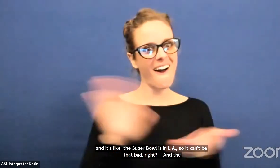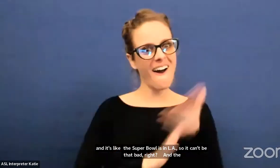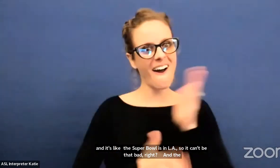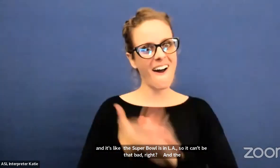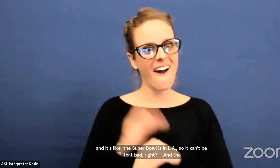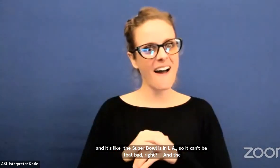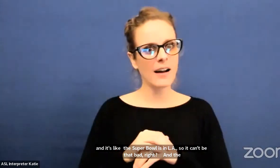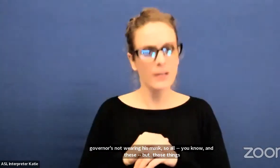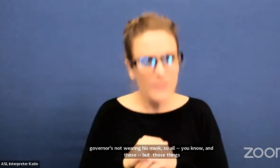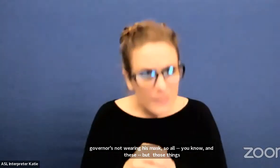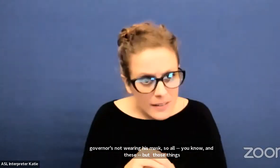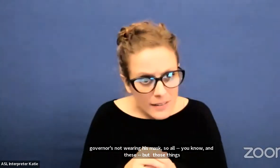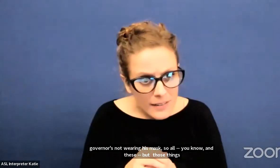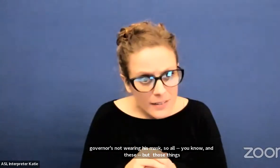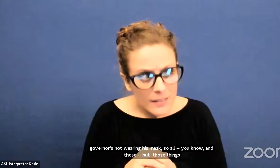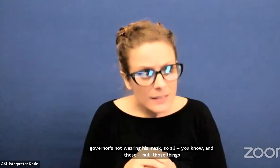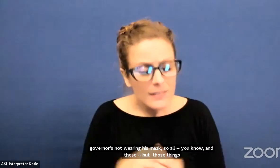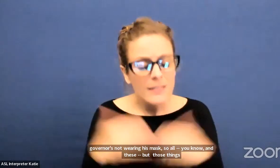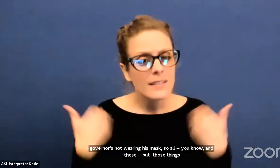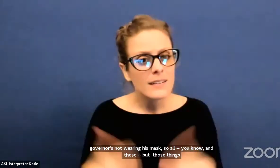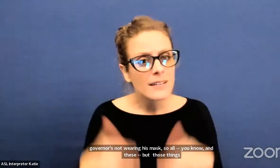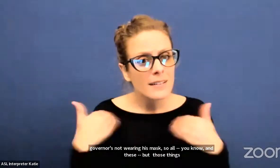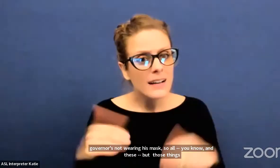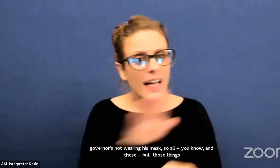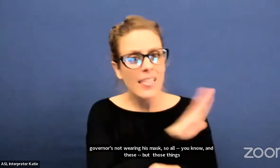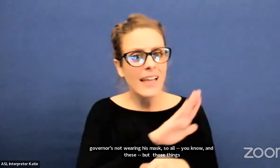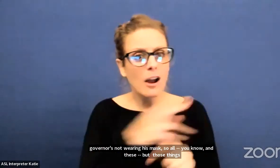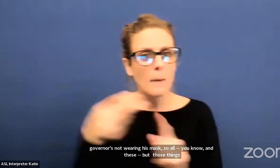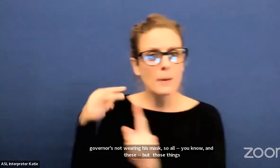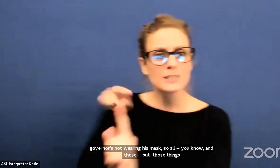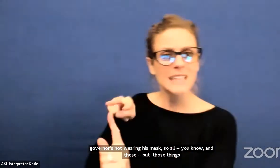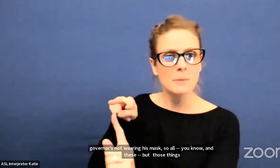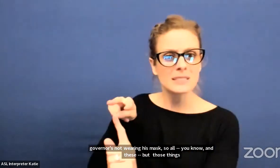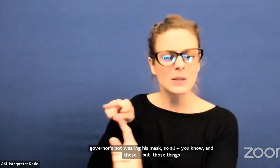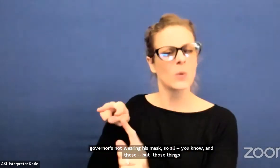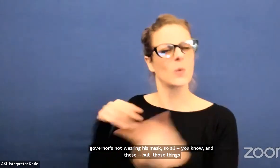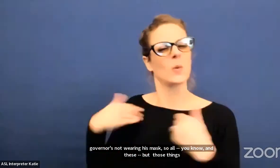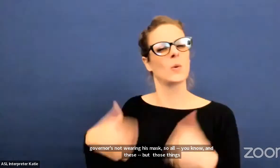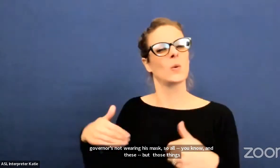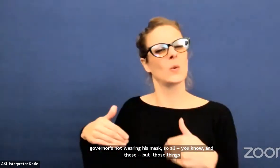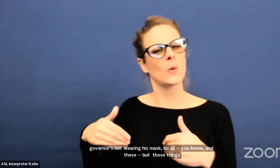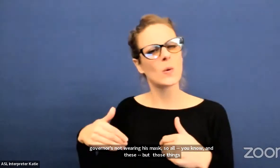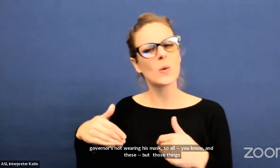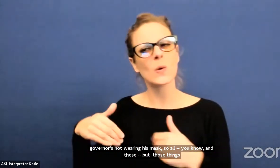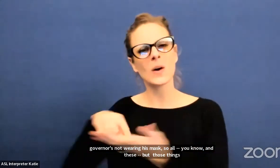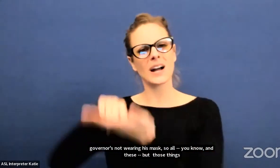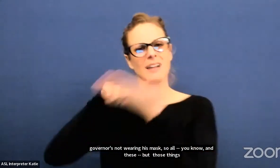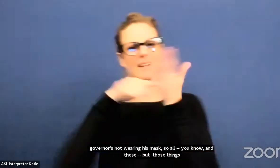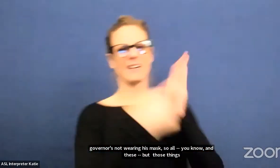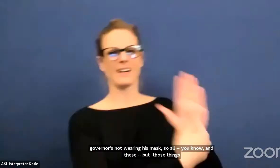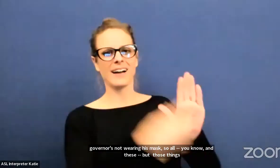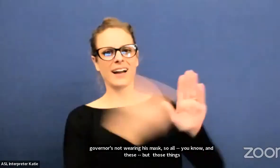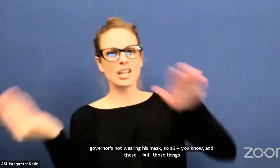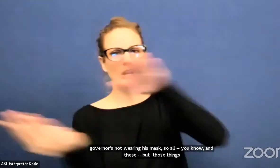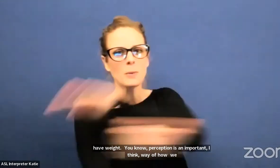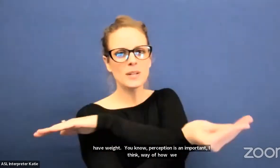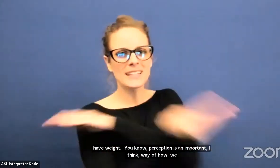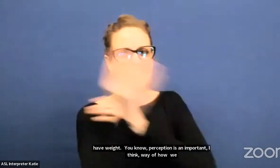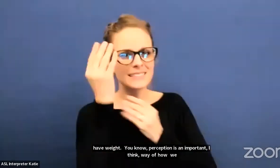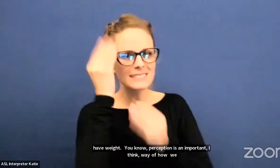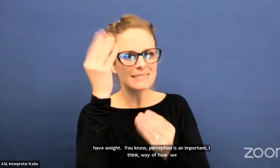weight. Perception is an important, I think, way of how we communicate, or the way at least we